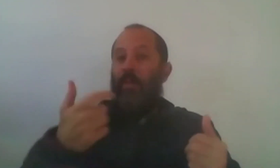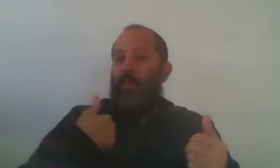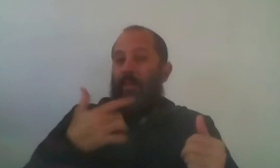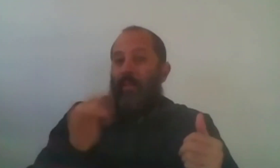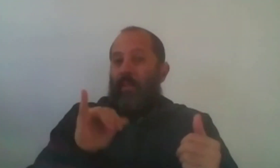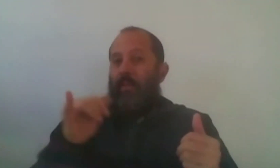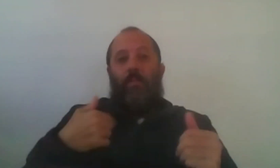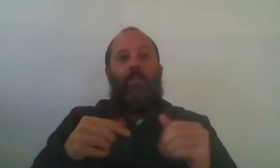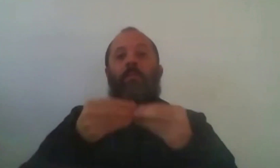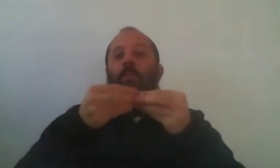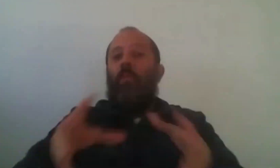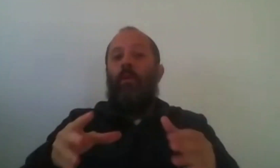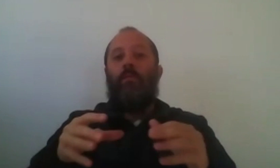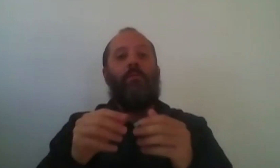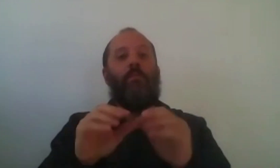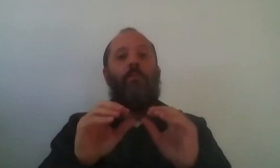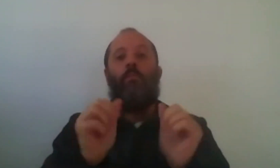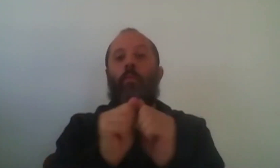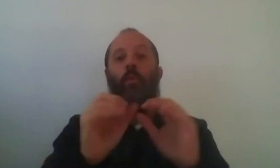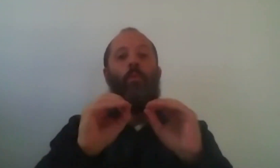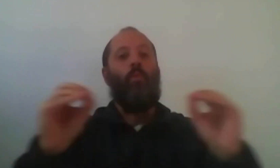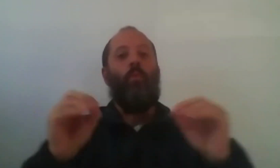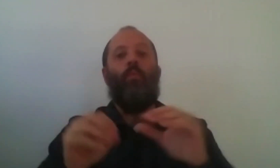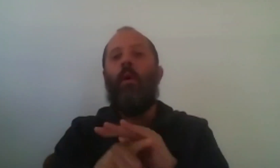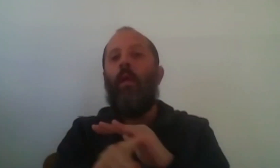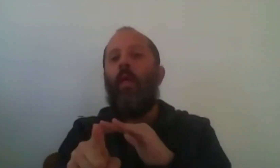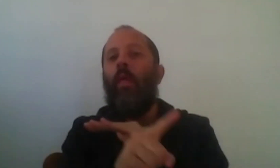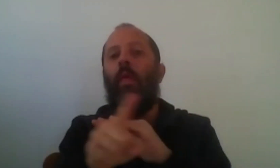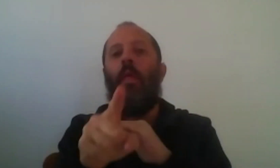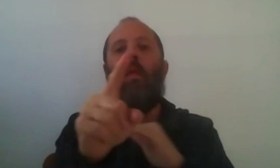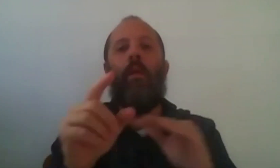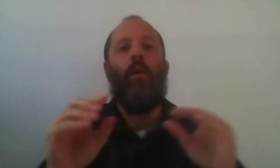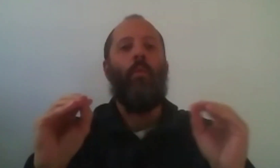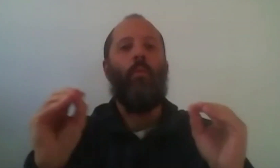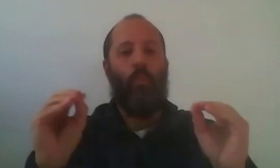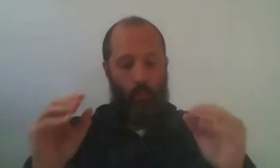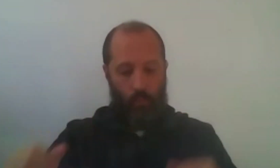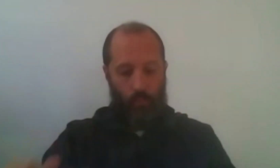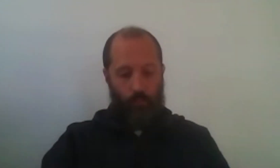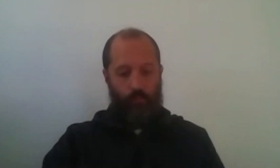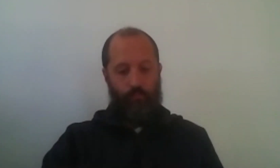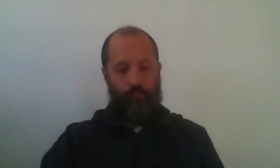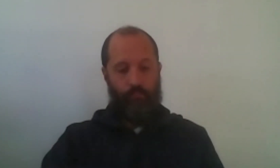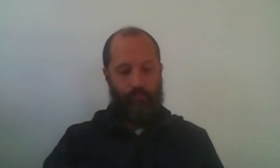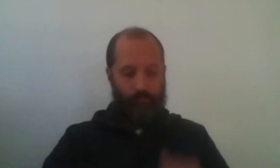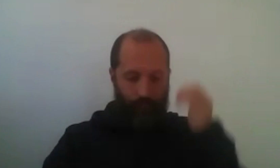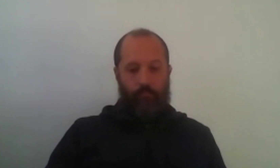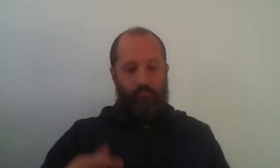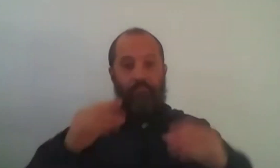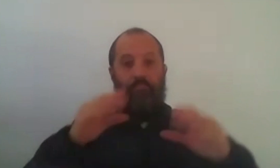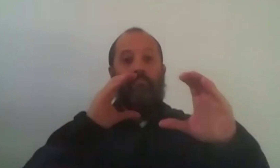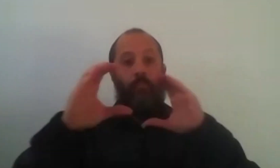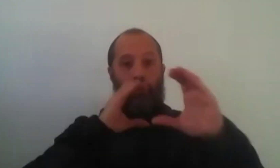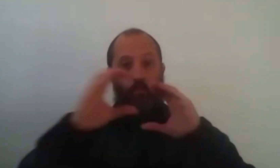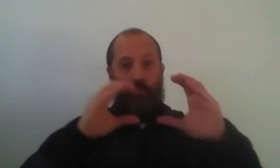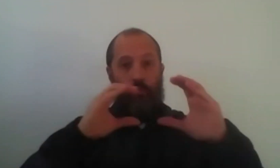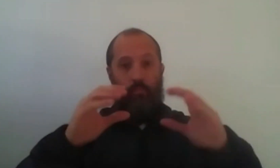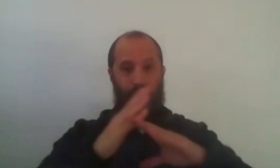without any kind of map, making it very impossible to navigate. So as I